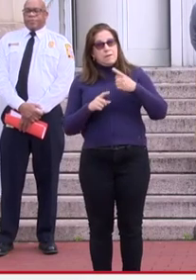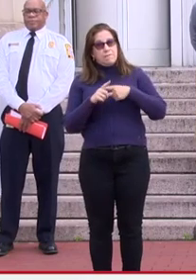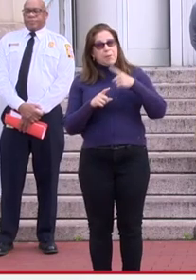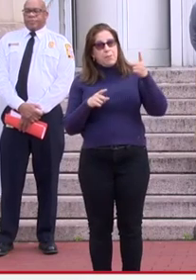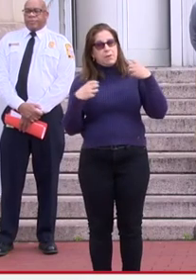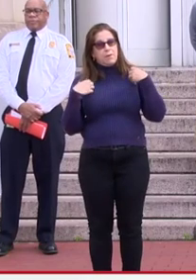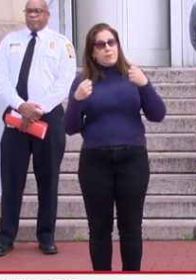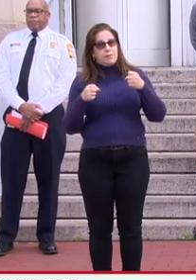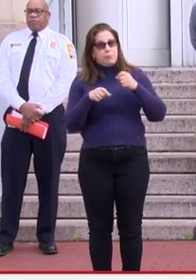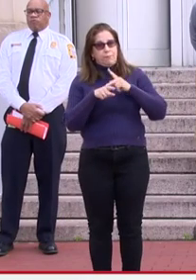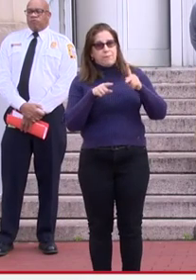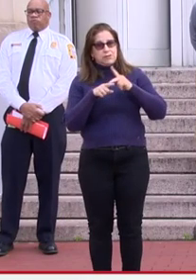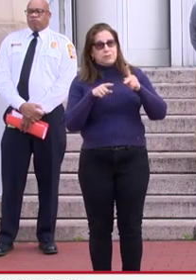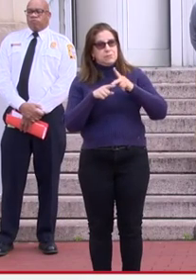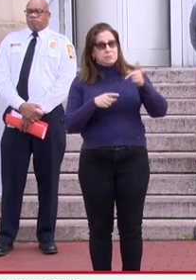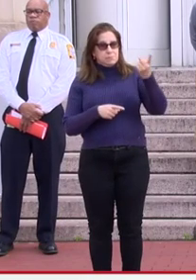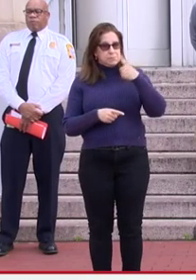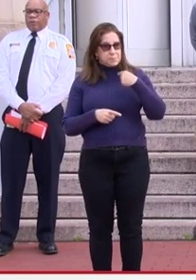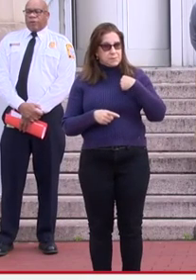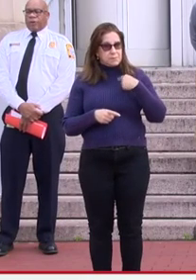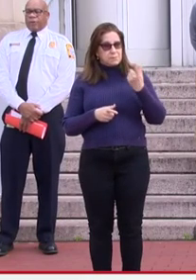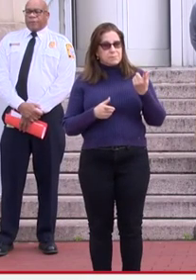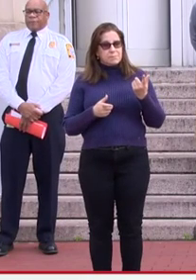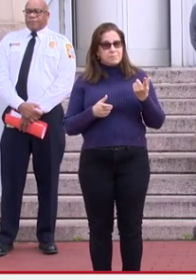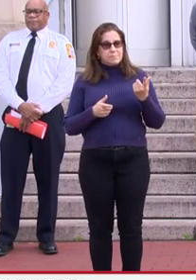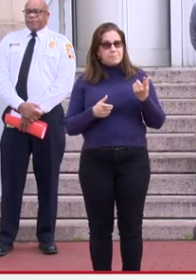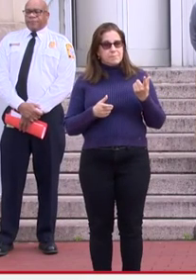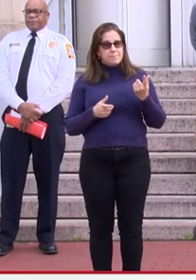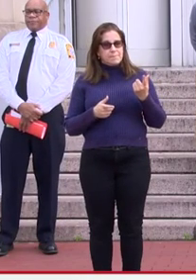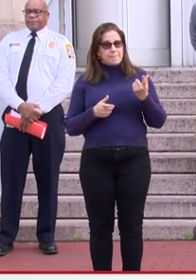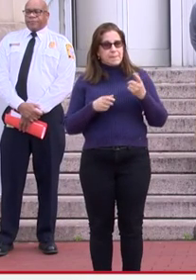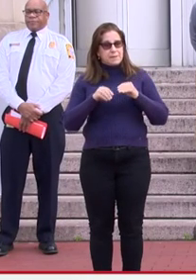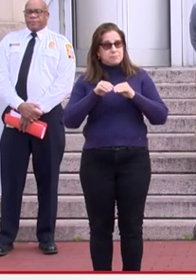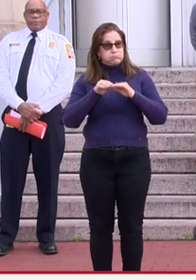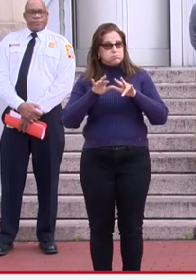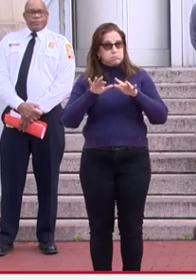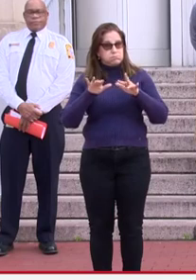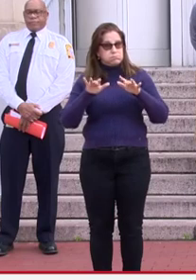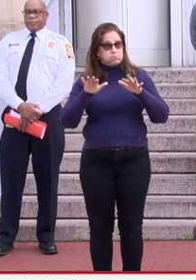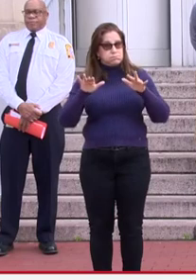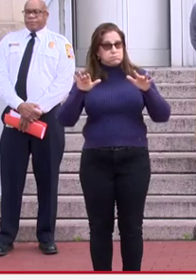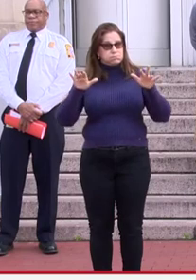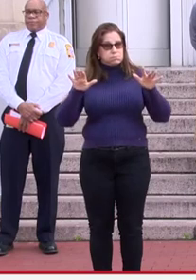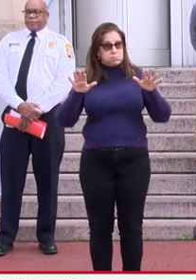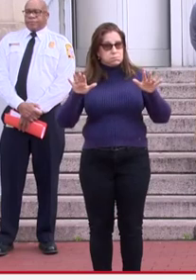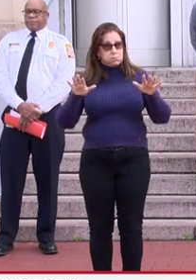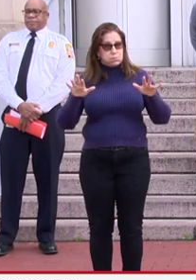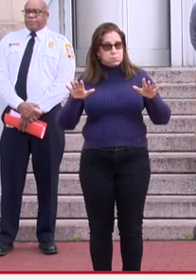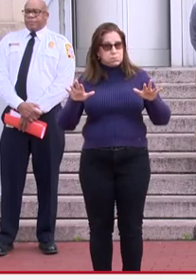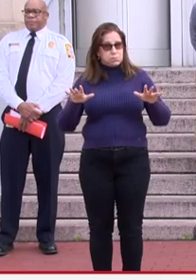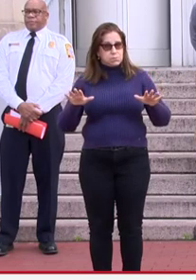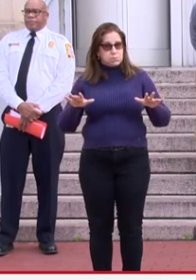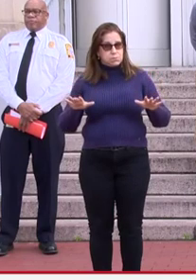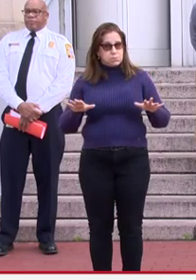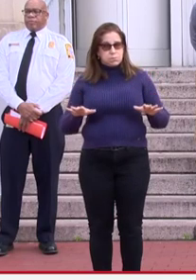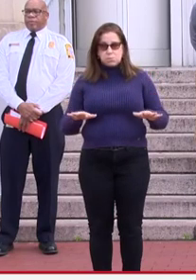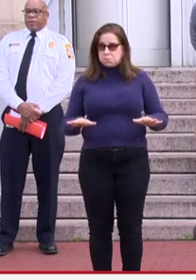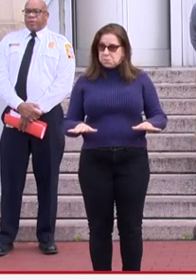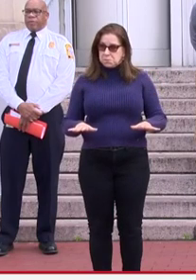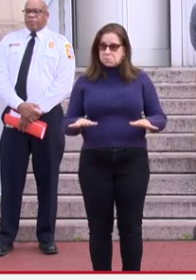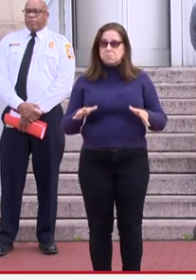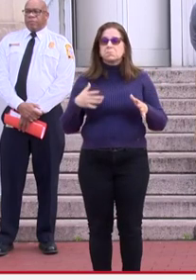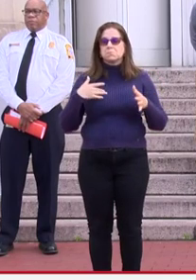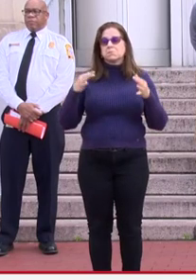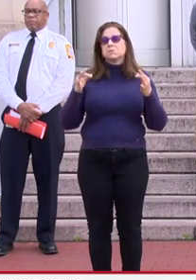that we want to see the slower spread before we know for sure if those social distancing measures